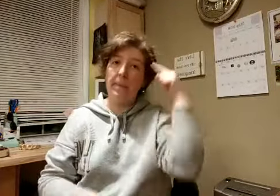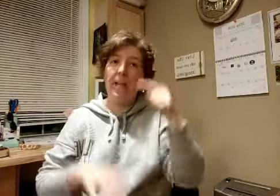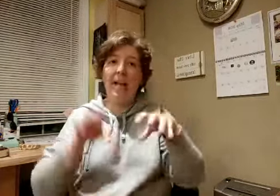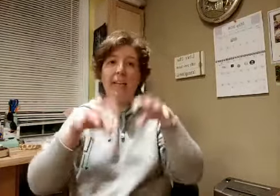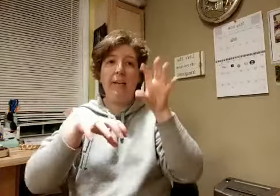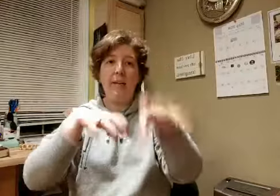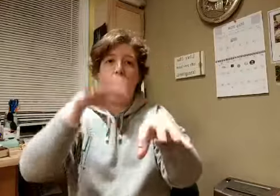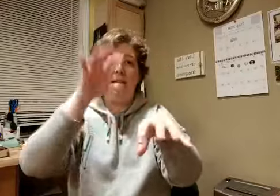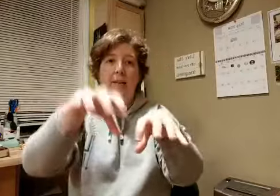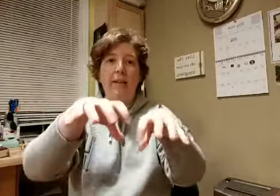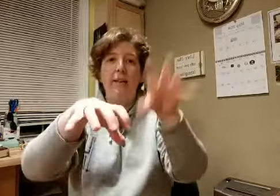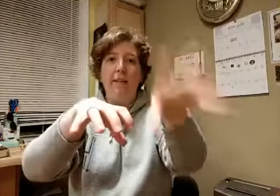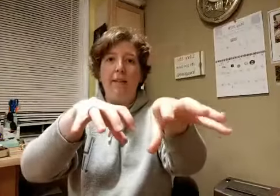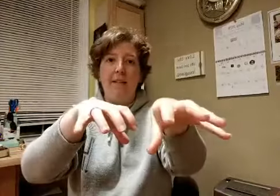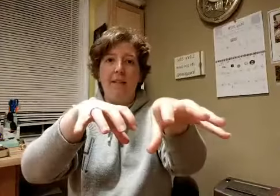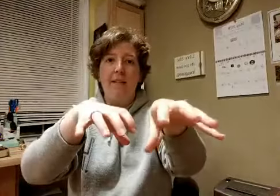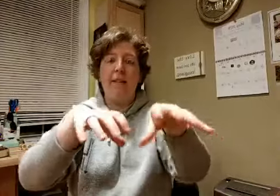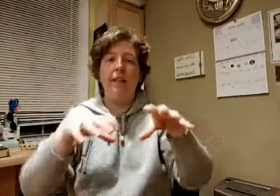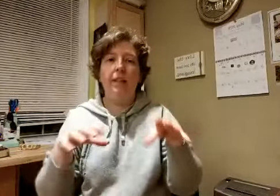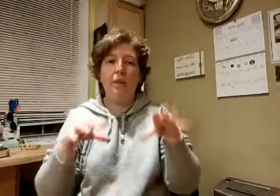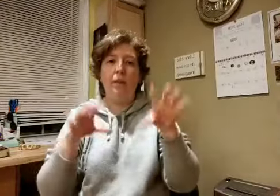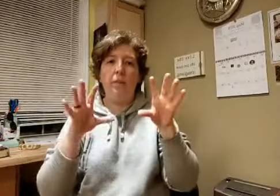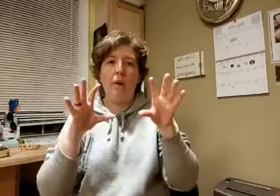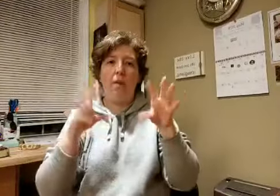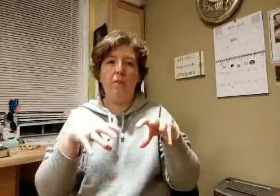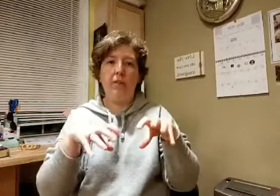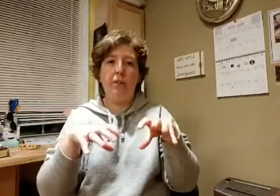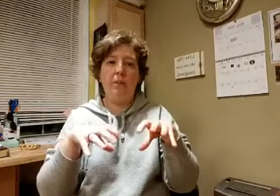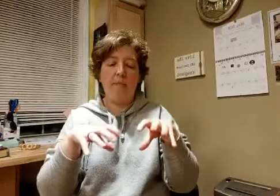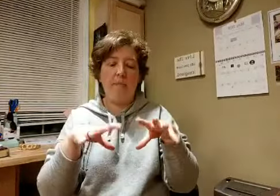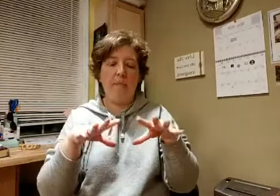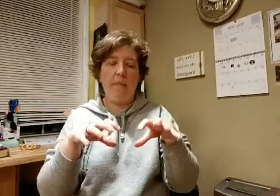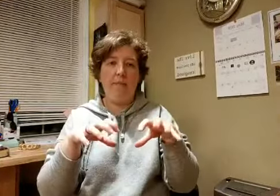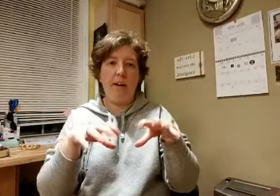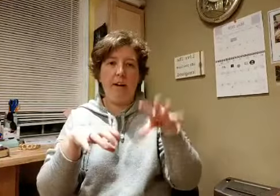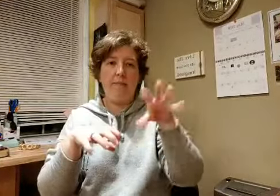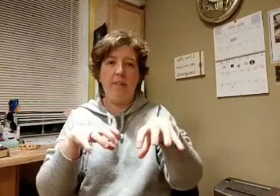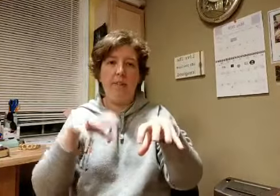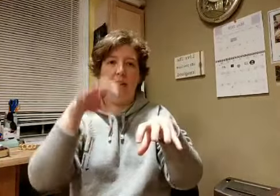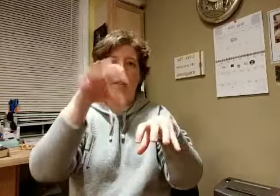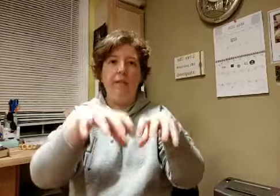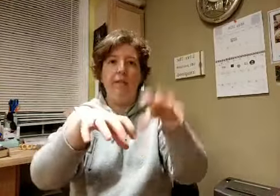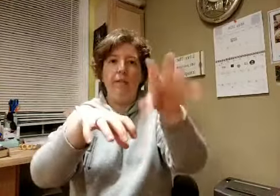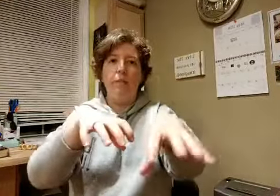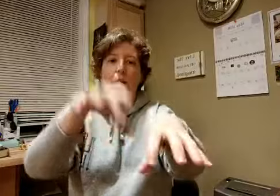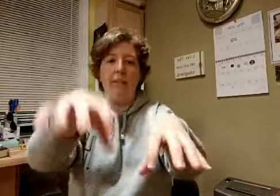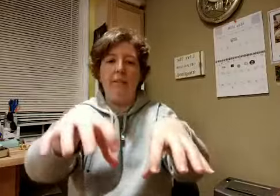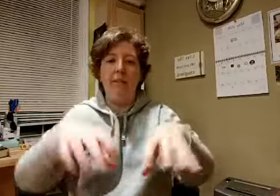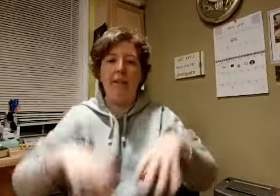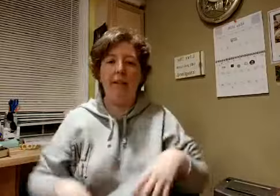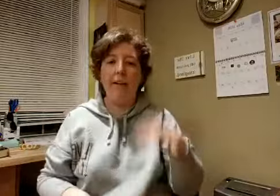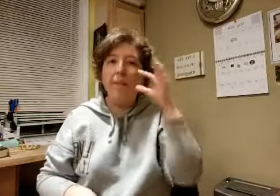Black. And then your paws, like your bent fives, walking like the